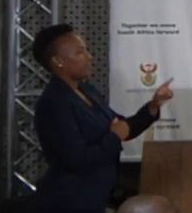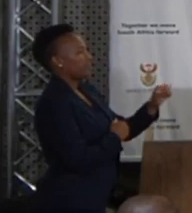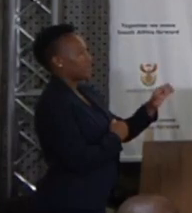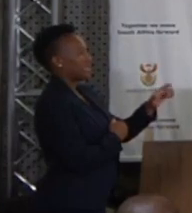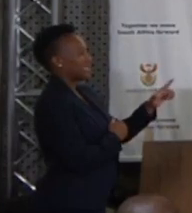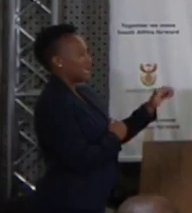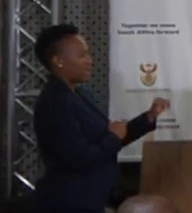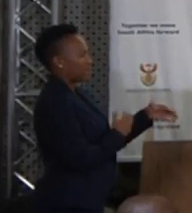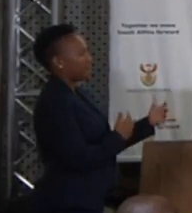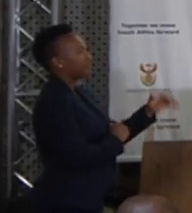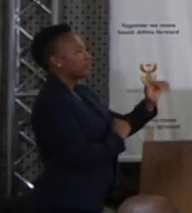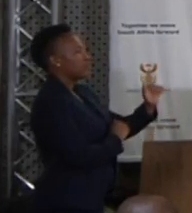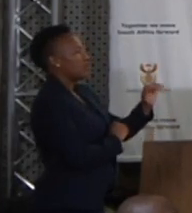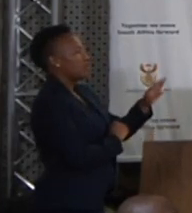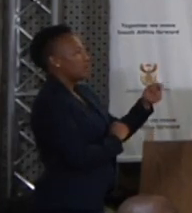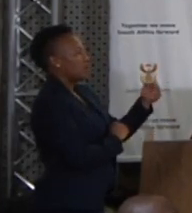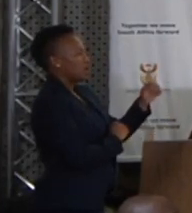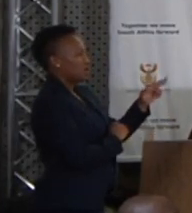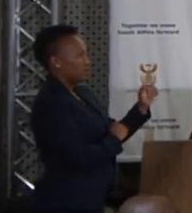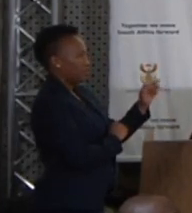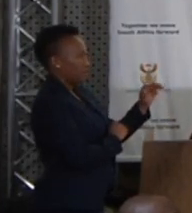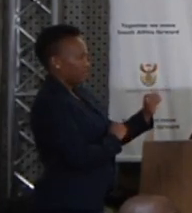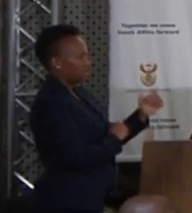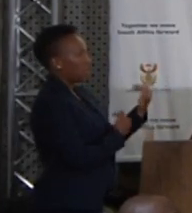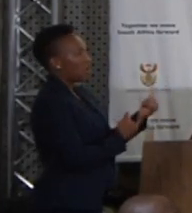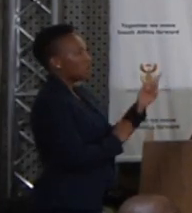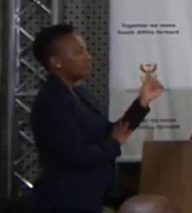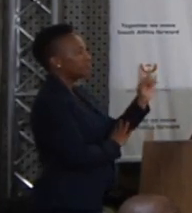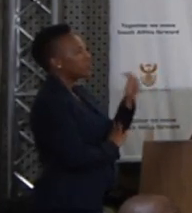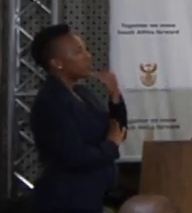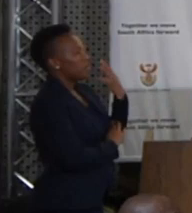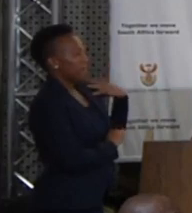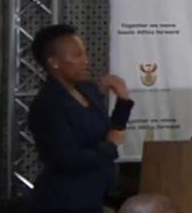Abrams Siyachubeka ke manje sibiza u minister